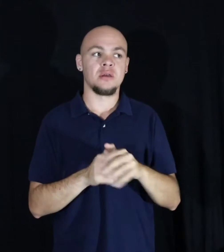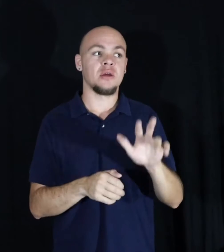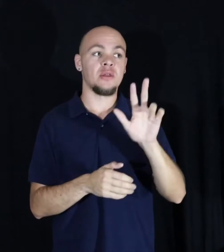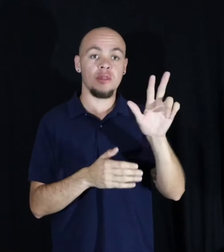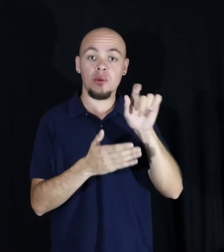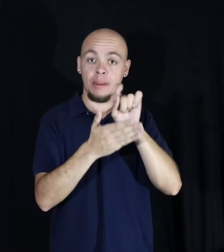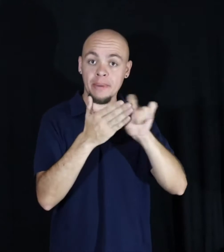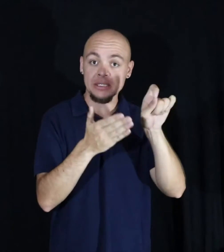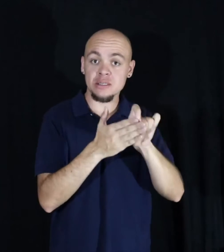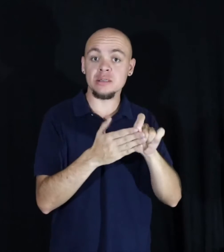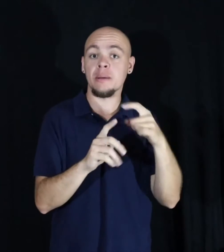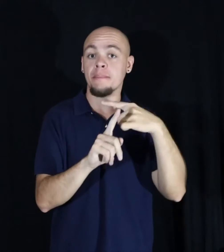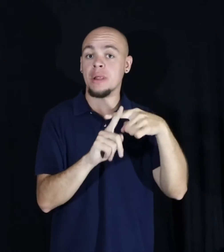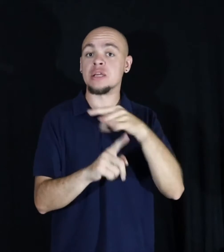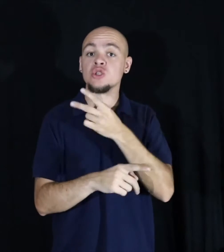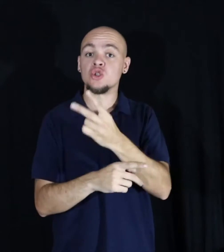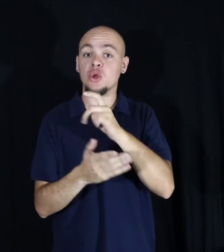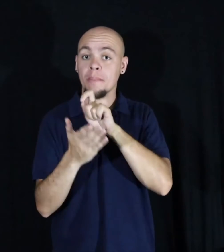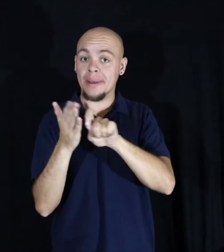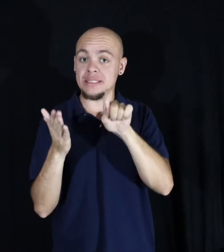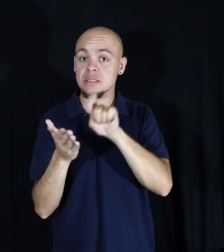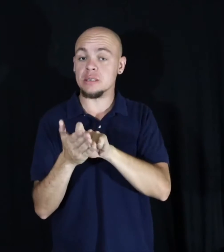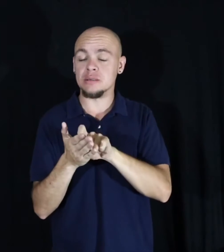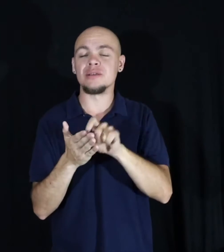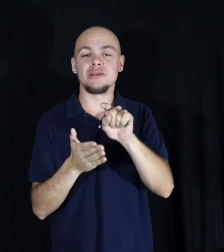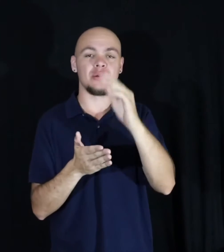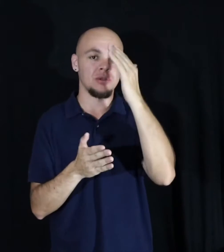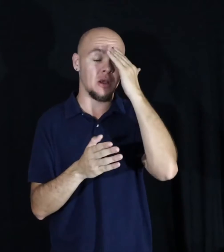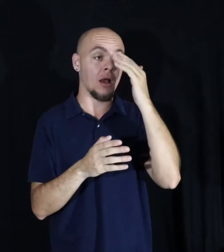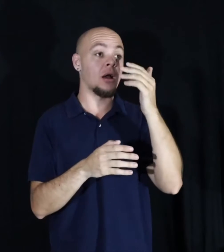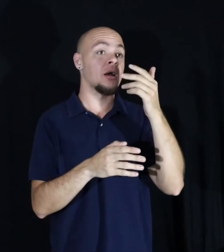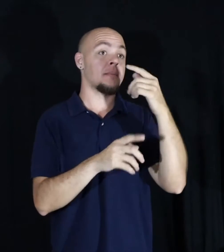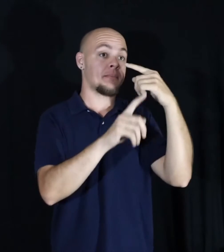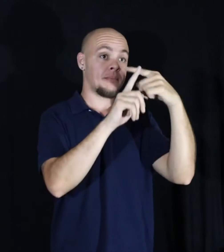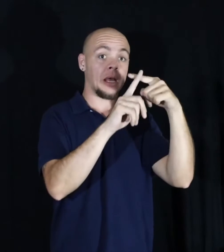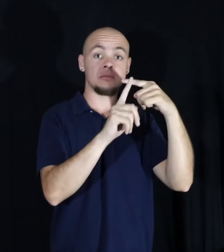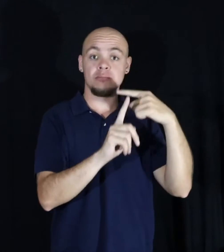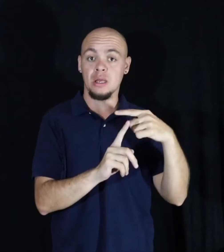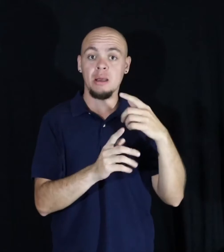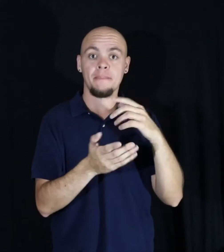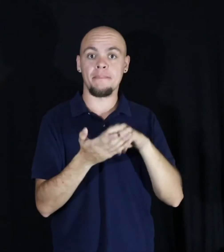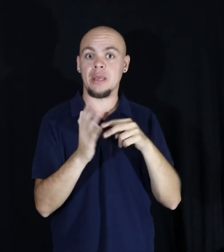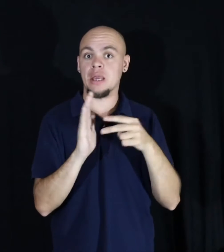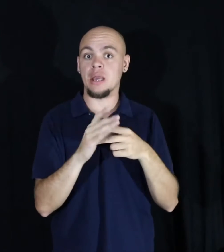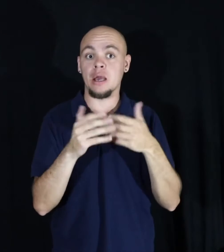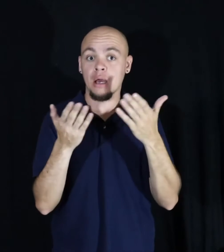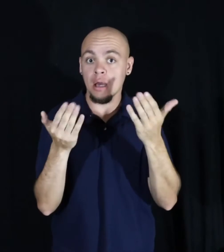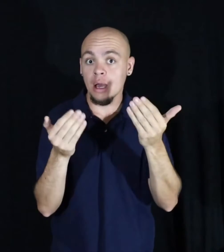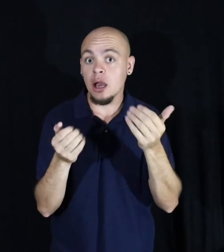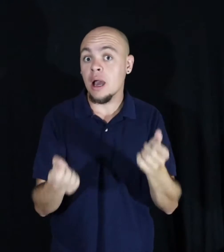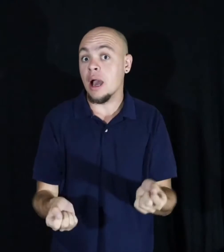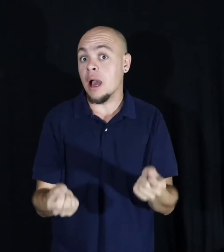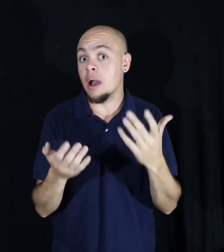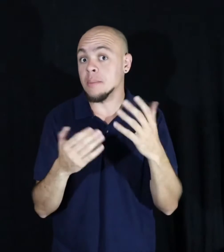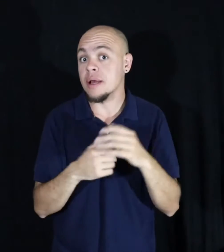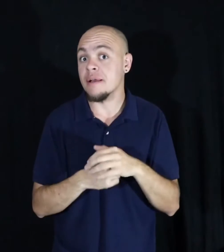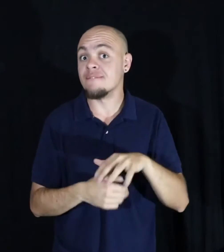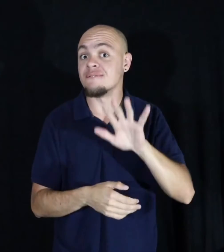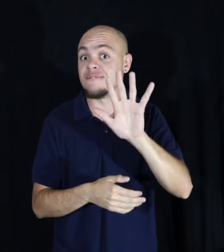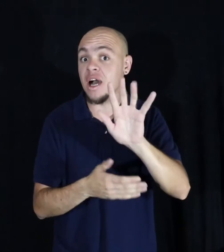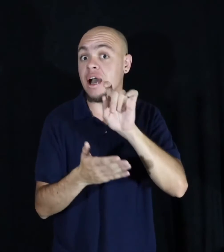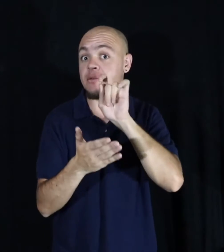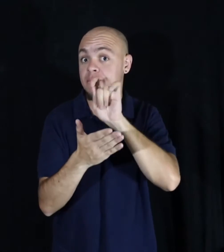plus 2 pencils. You all know that pencils plus pencils give you pencils. So everyone, how many pencils?